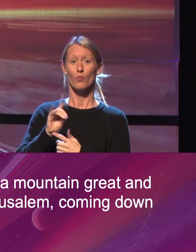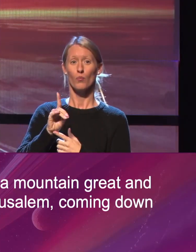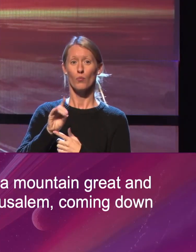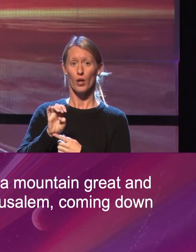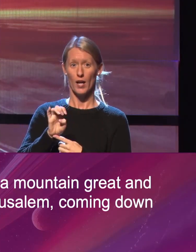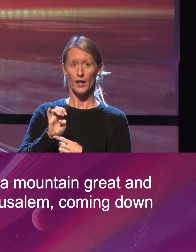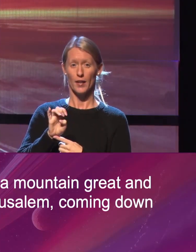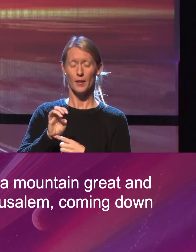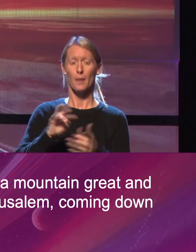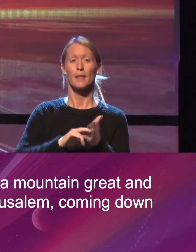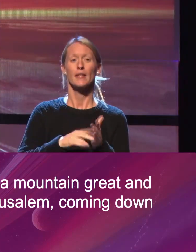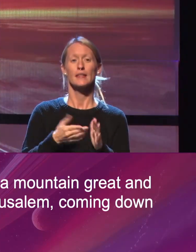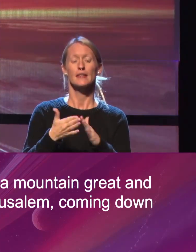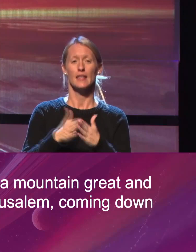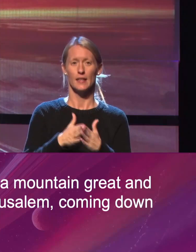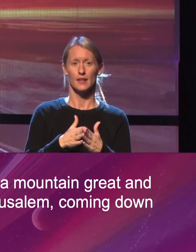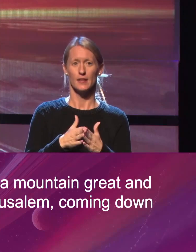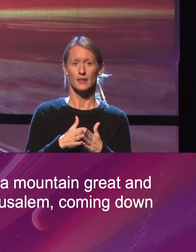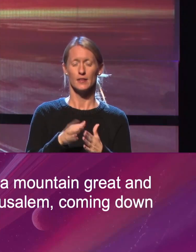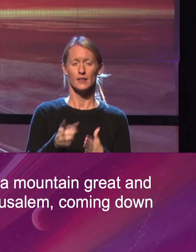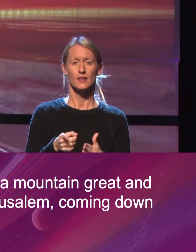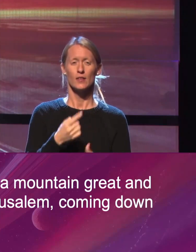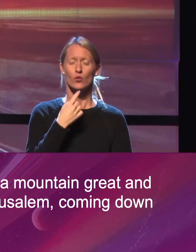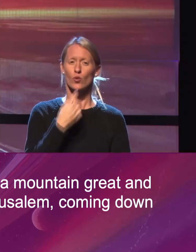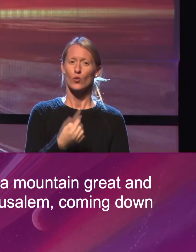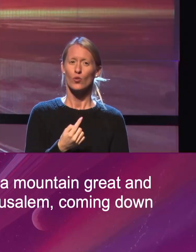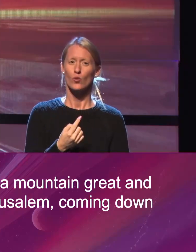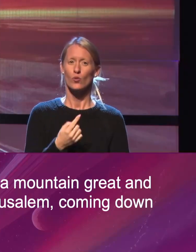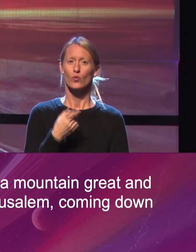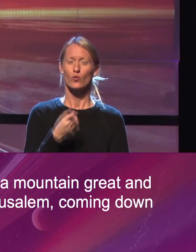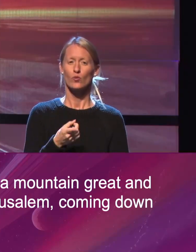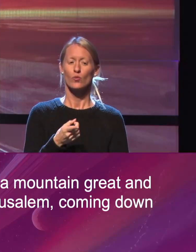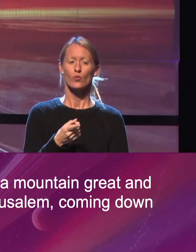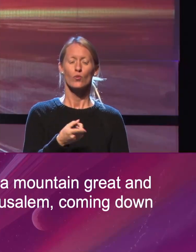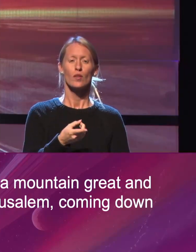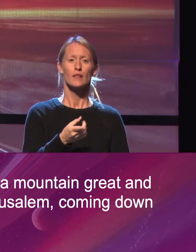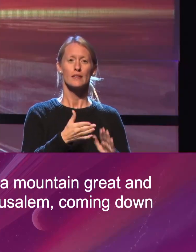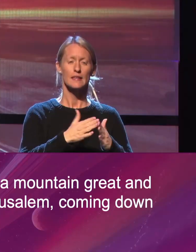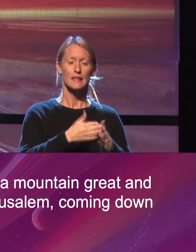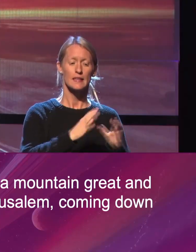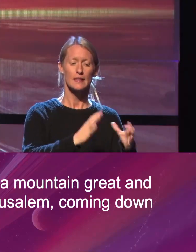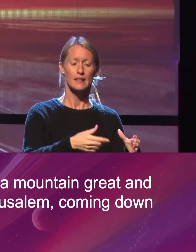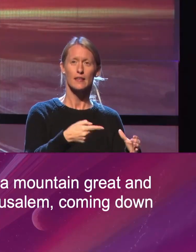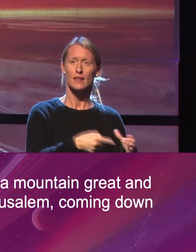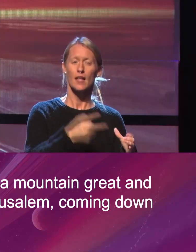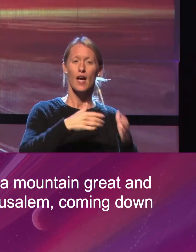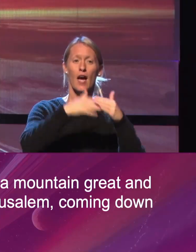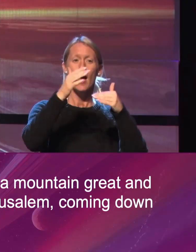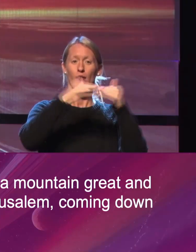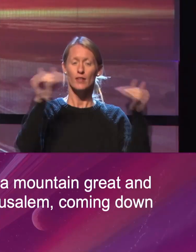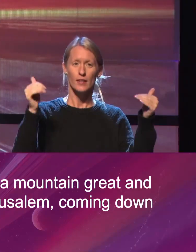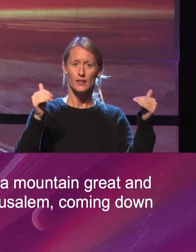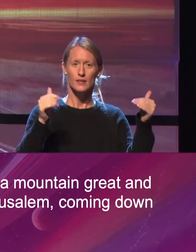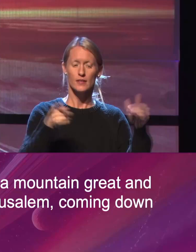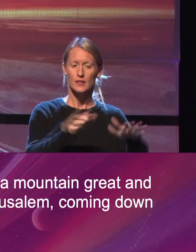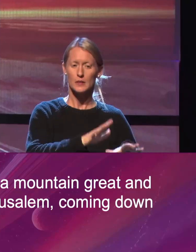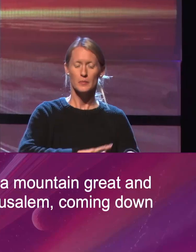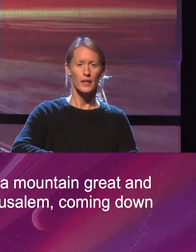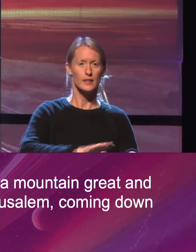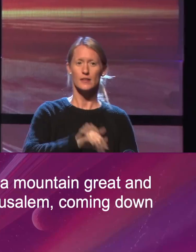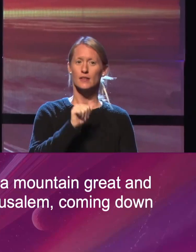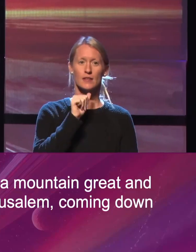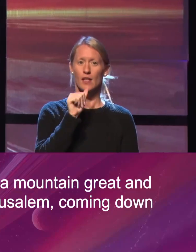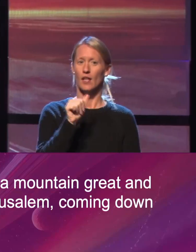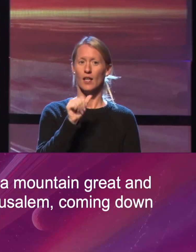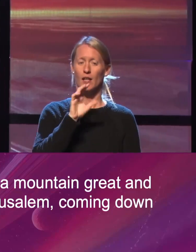lot of times you've been told, or if you've heard about this, it's like, no, the city is heaven and this space that God's going to, but that's not at all the